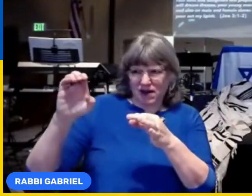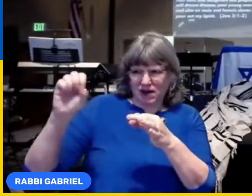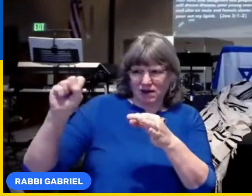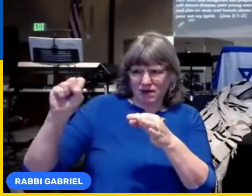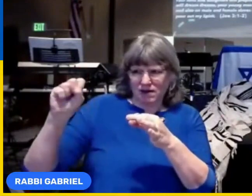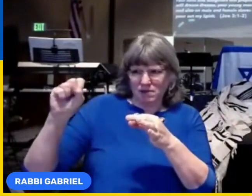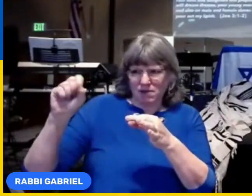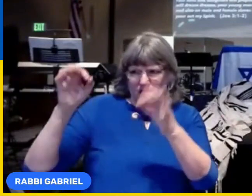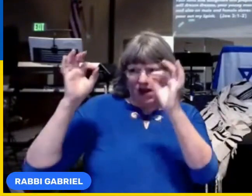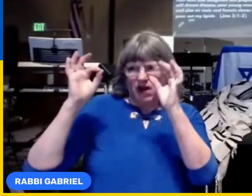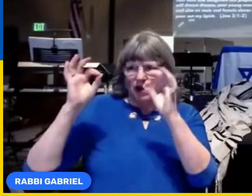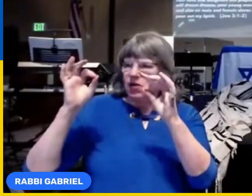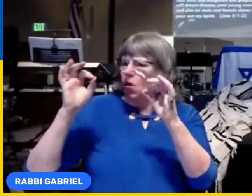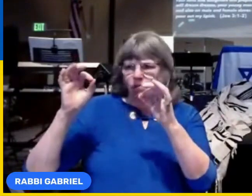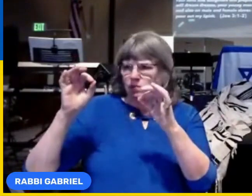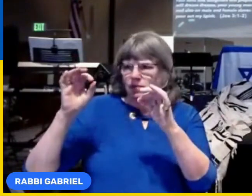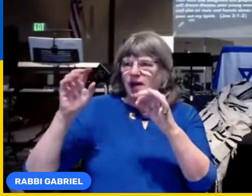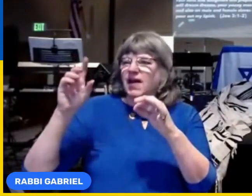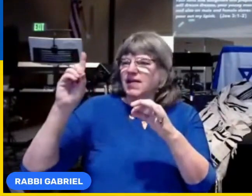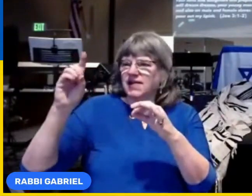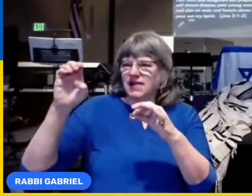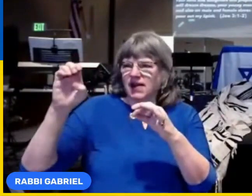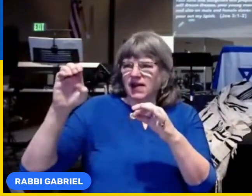the correct and the incorrect,